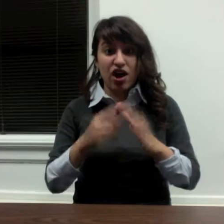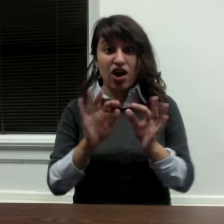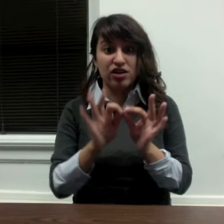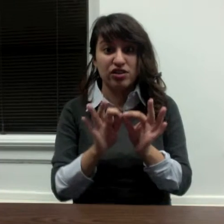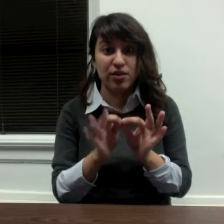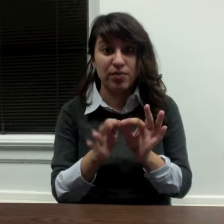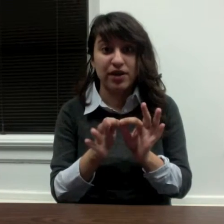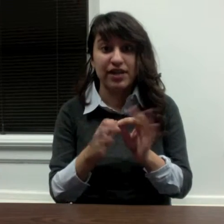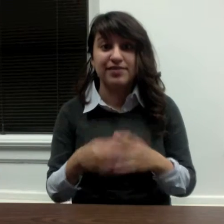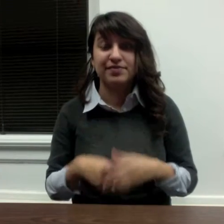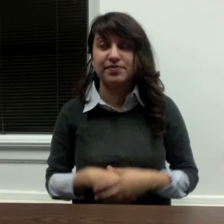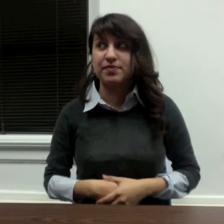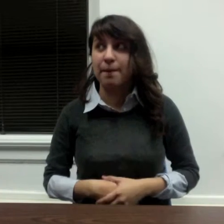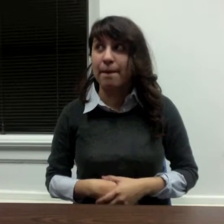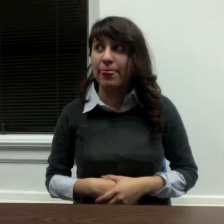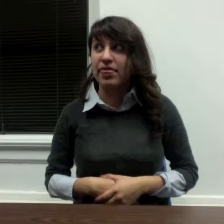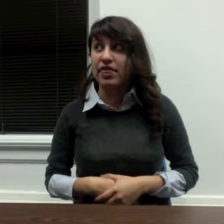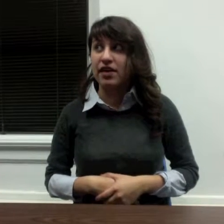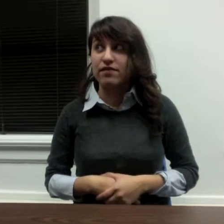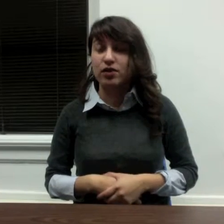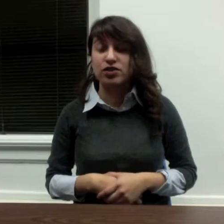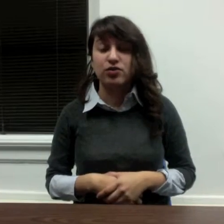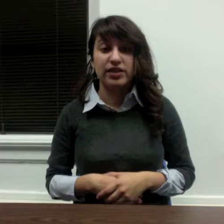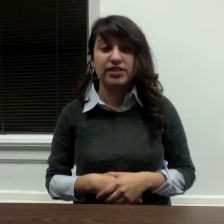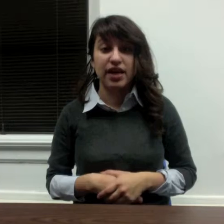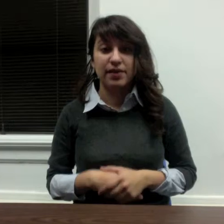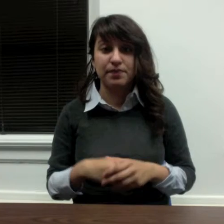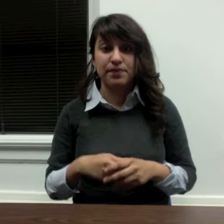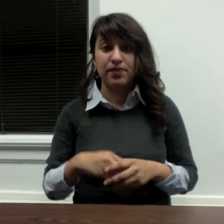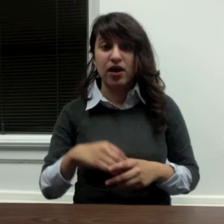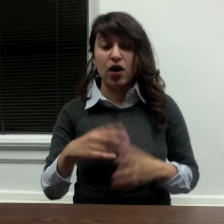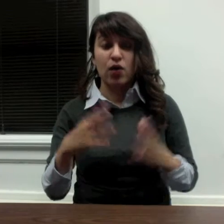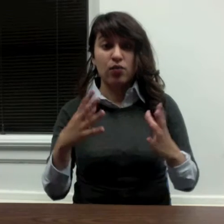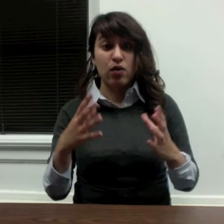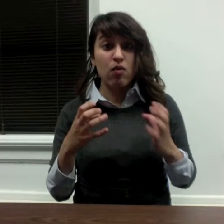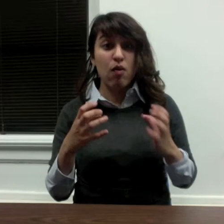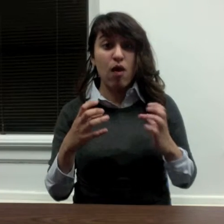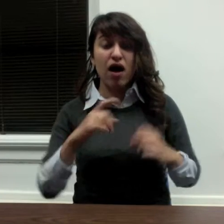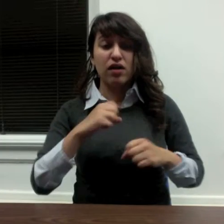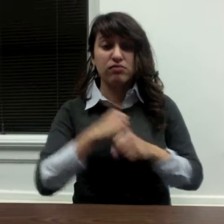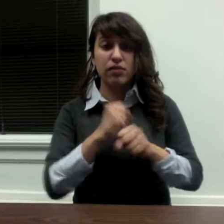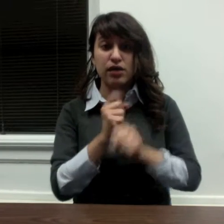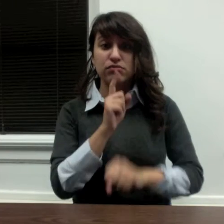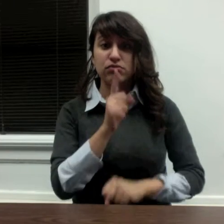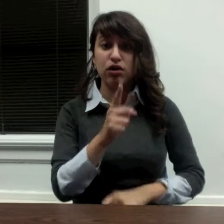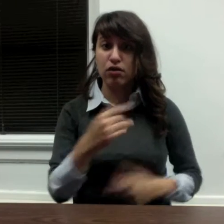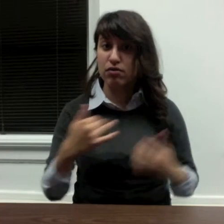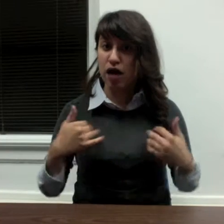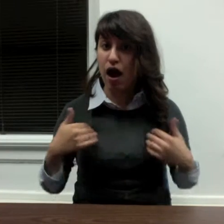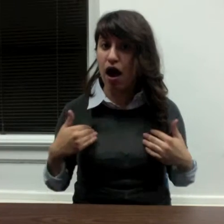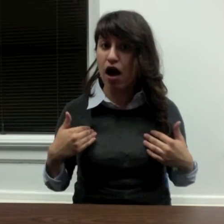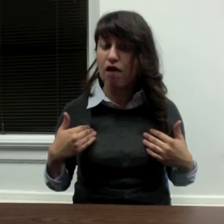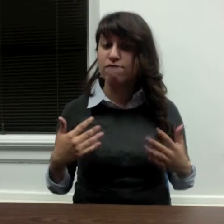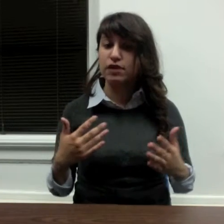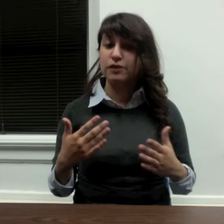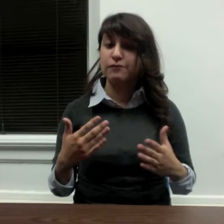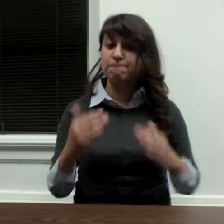We also want to make sure that we have intermediate level workshops and advanced level